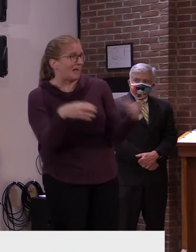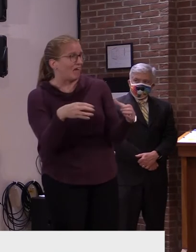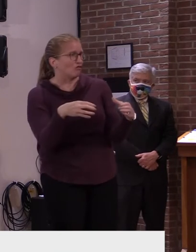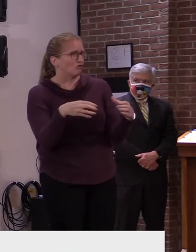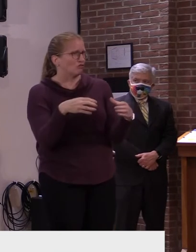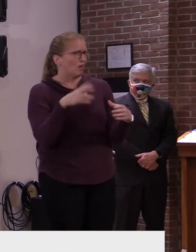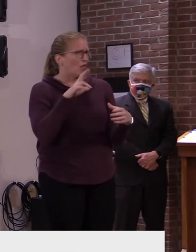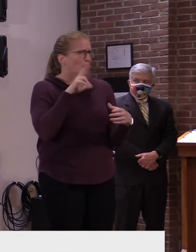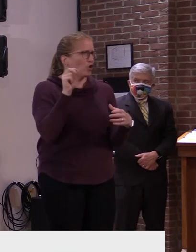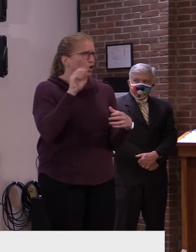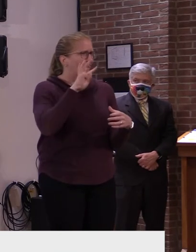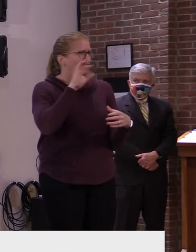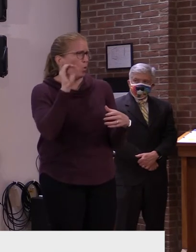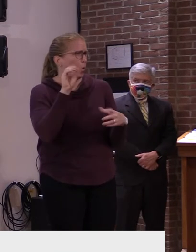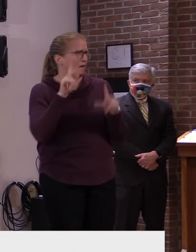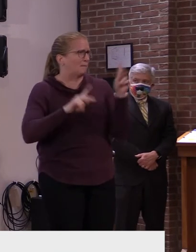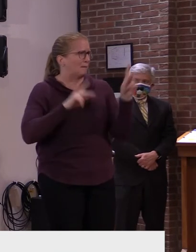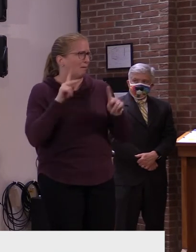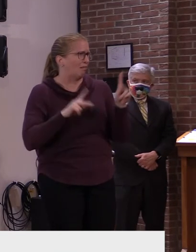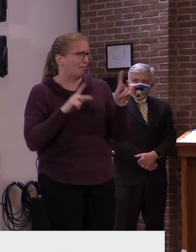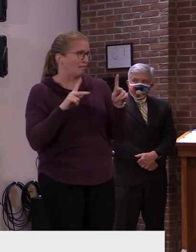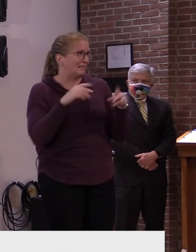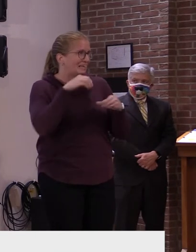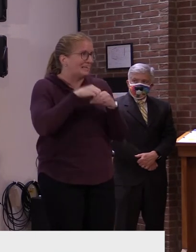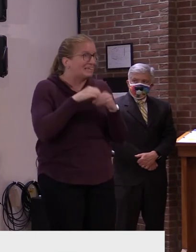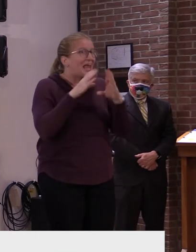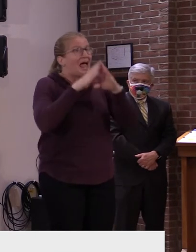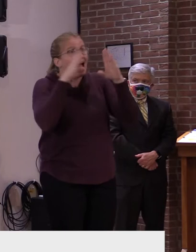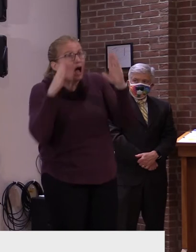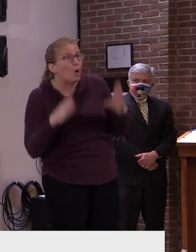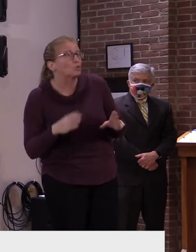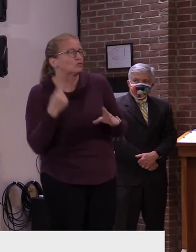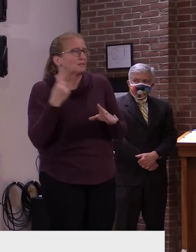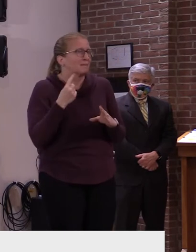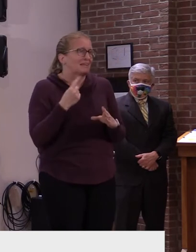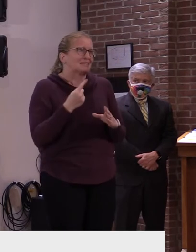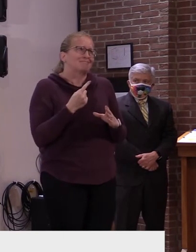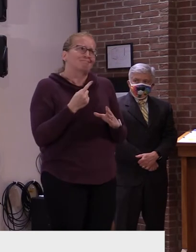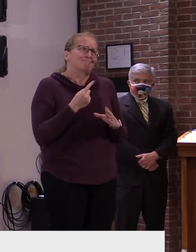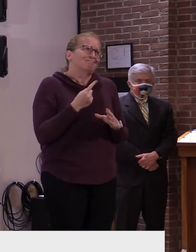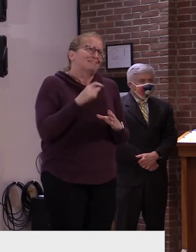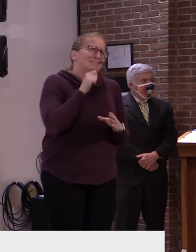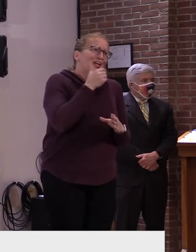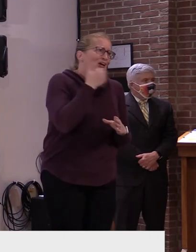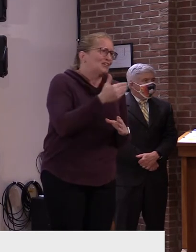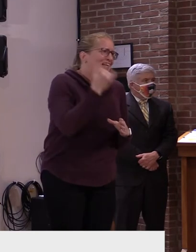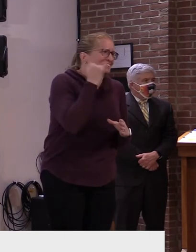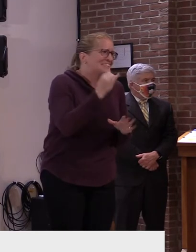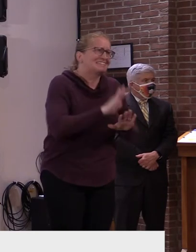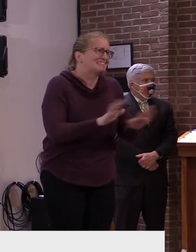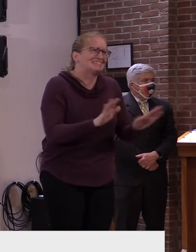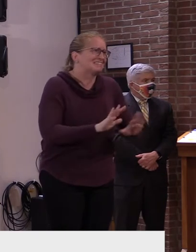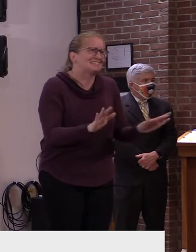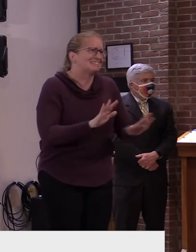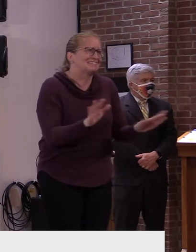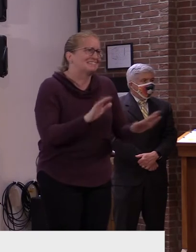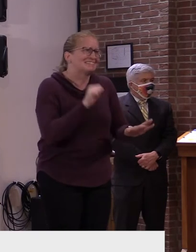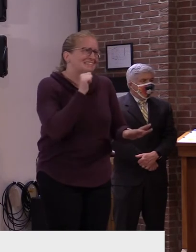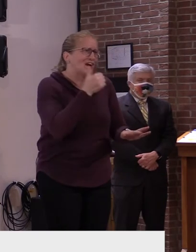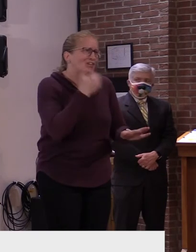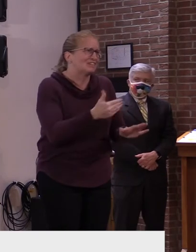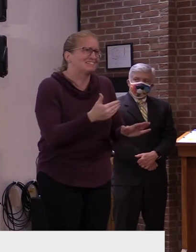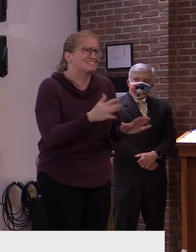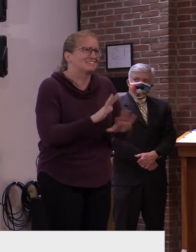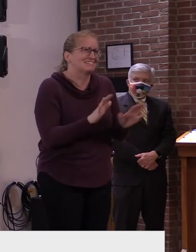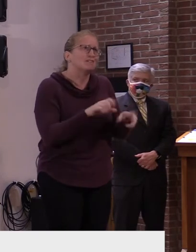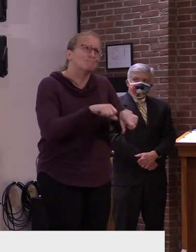people a private gathering in a house or something of that nature that's not uh that's not acceptable that's not what we're trying to